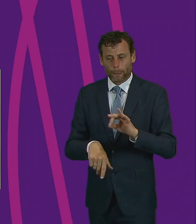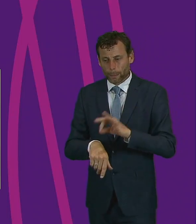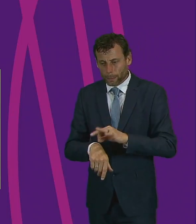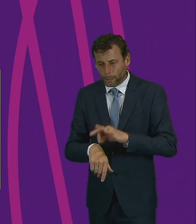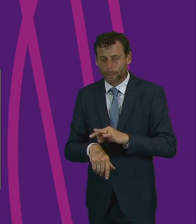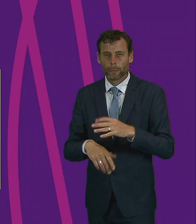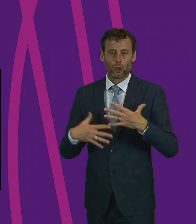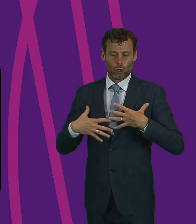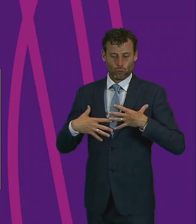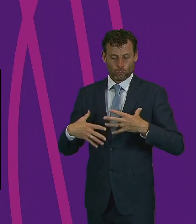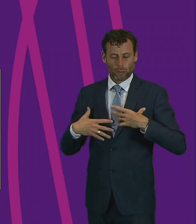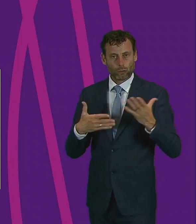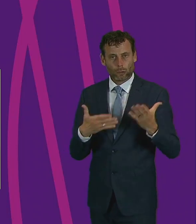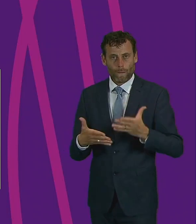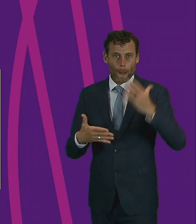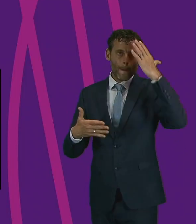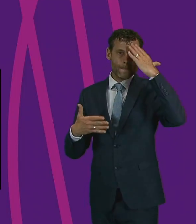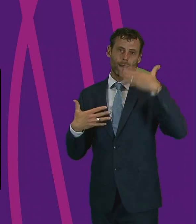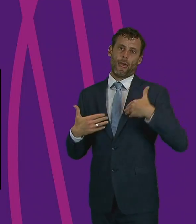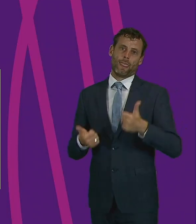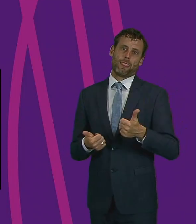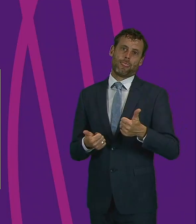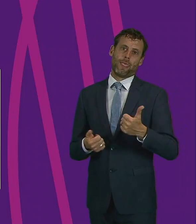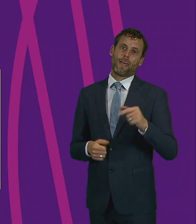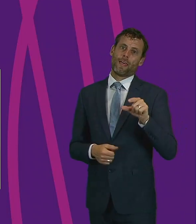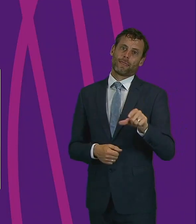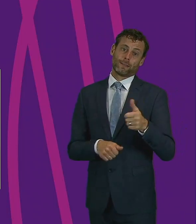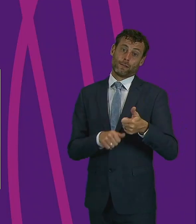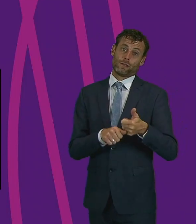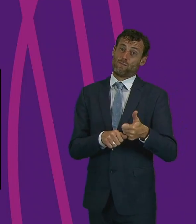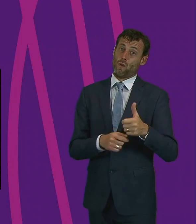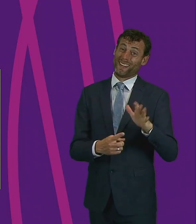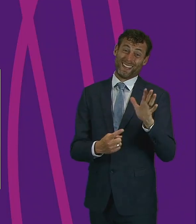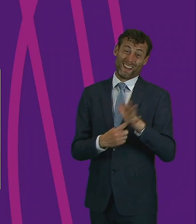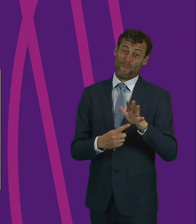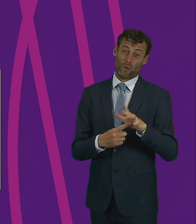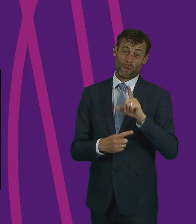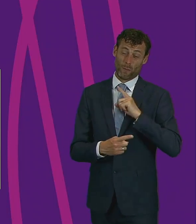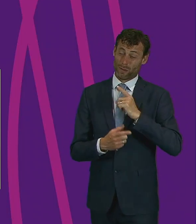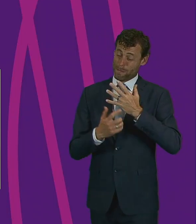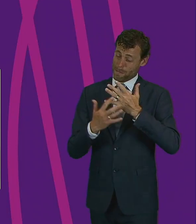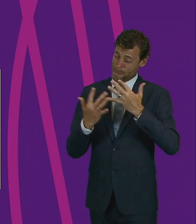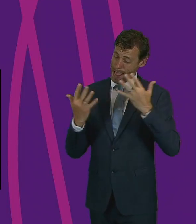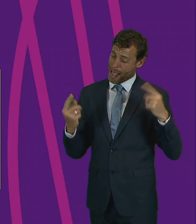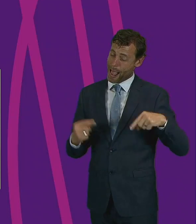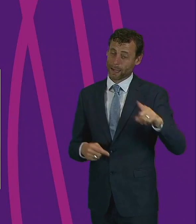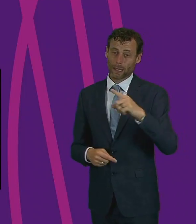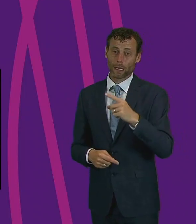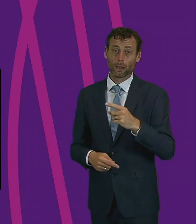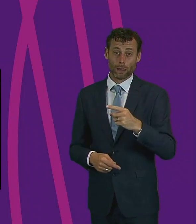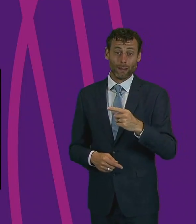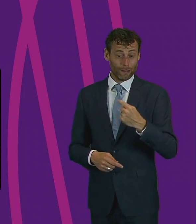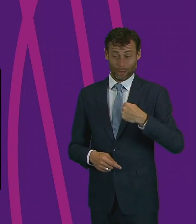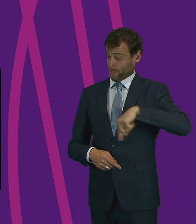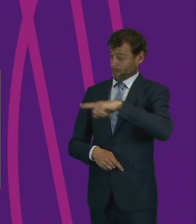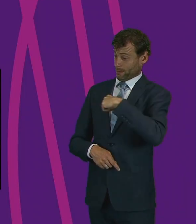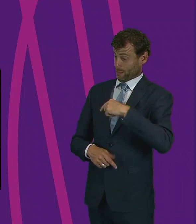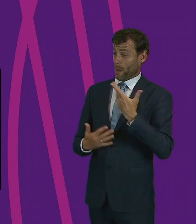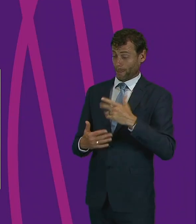services. Mental health support, which is extremely important because no doubt many of us will have heard from constituents with regards to